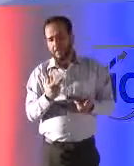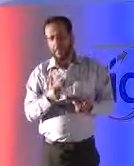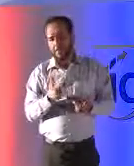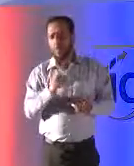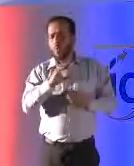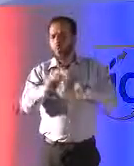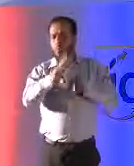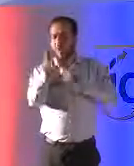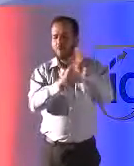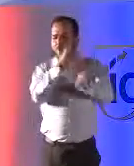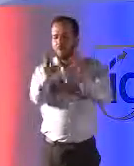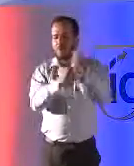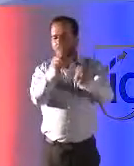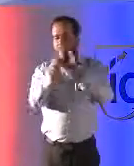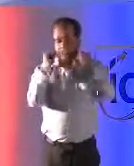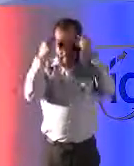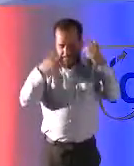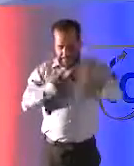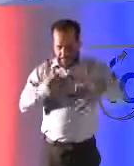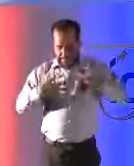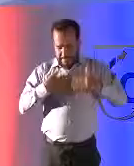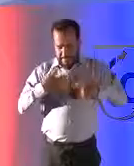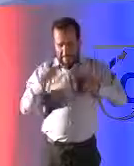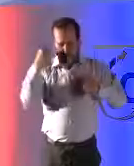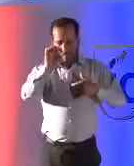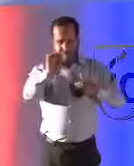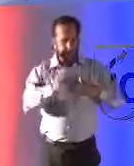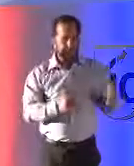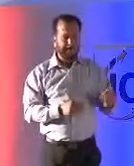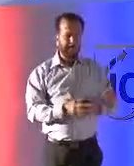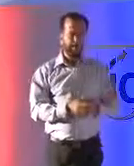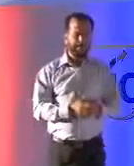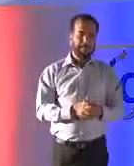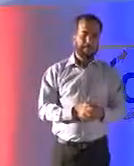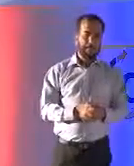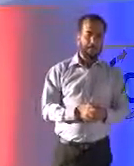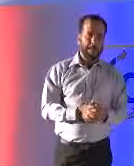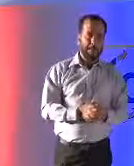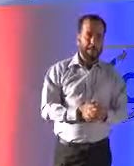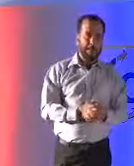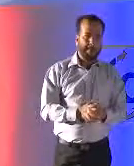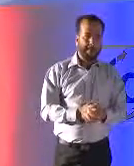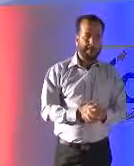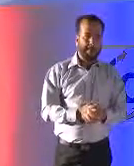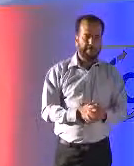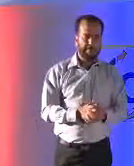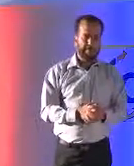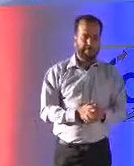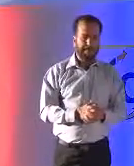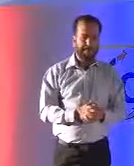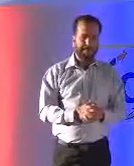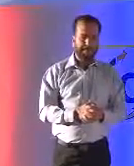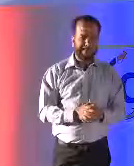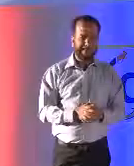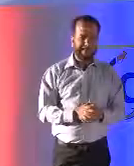inaccessible stuff on the internet, not only in the internet, but also if you finally, after you